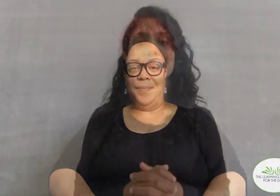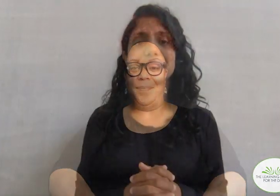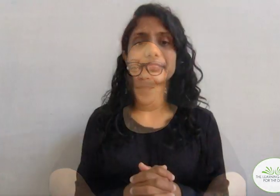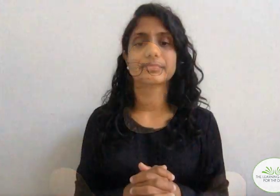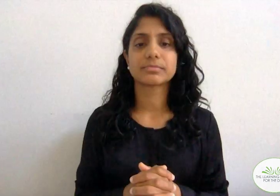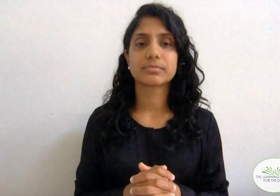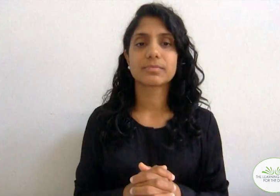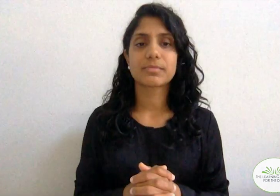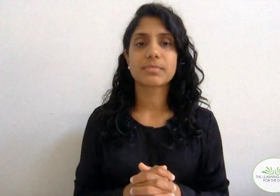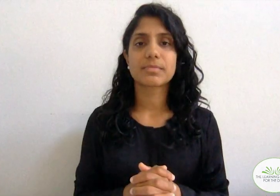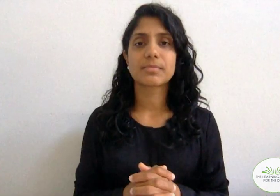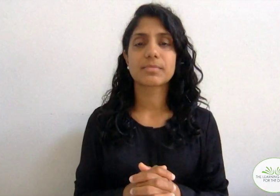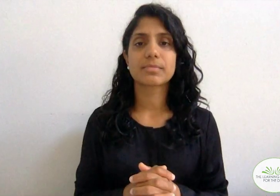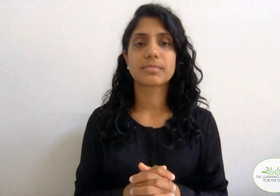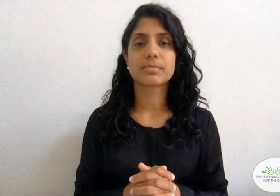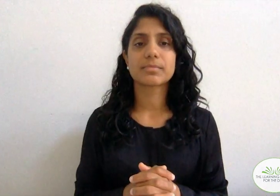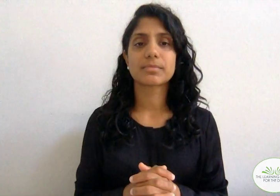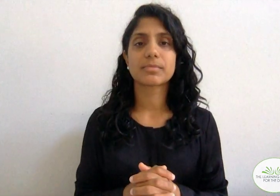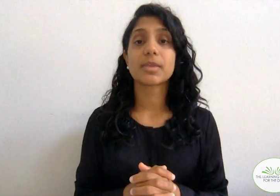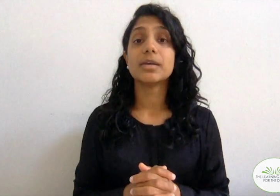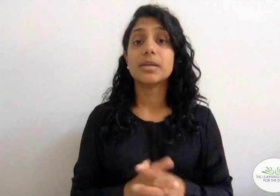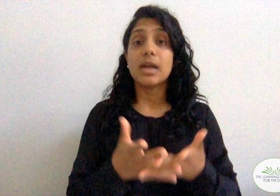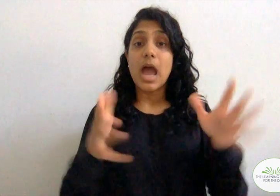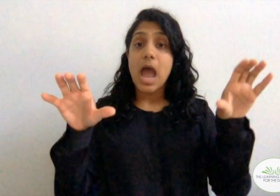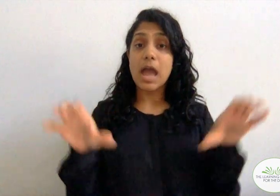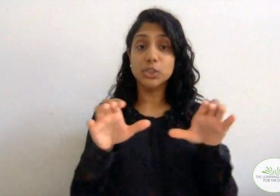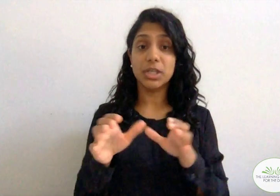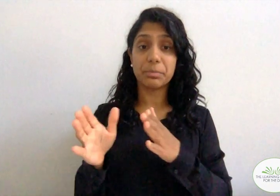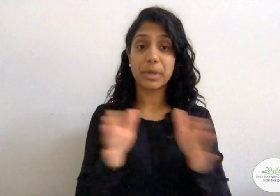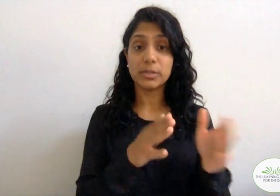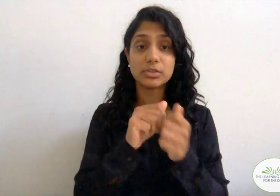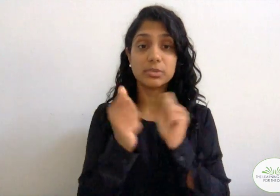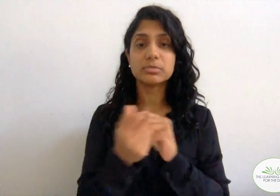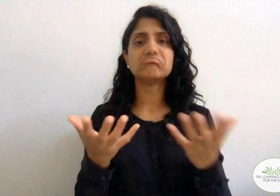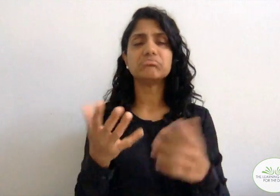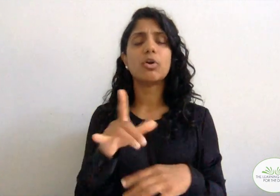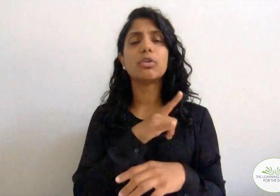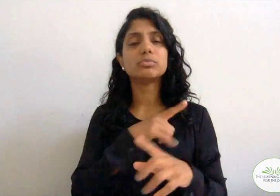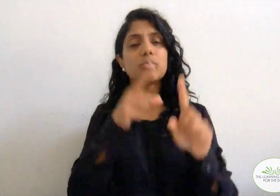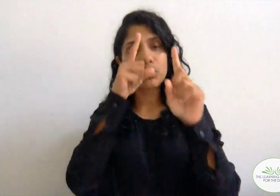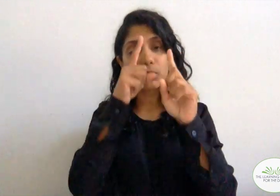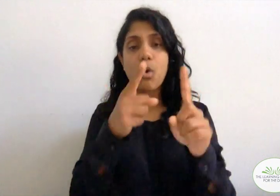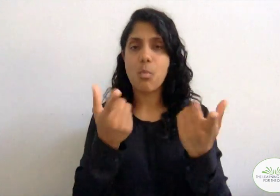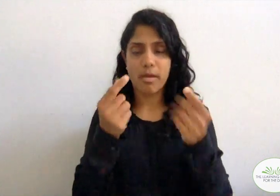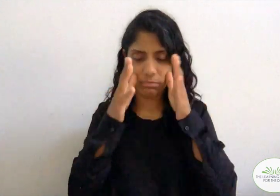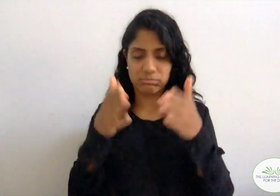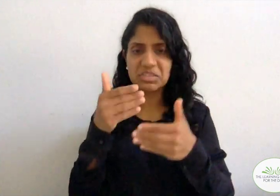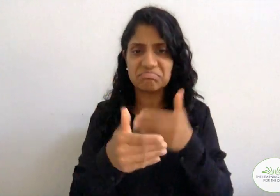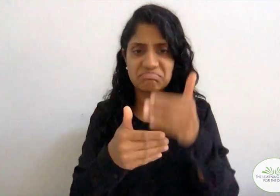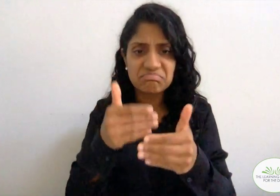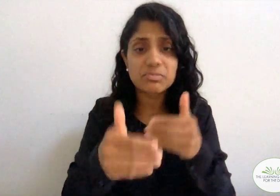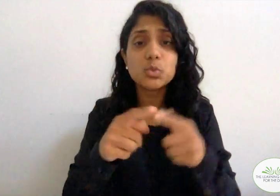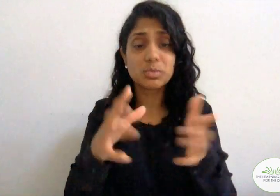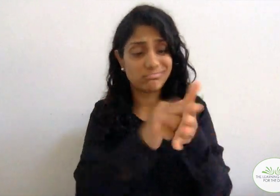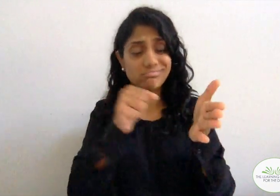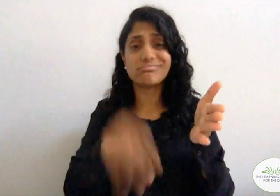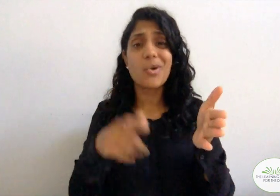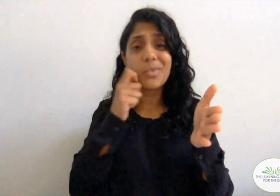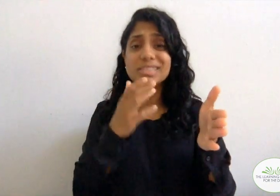Action Plan for Change. This plan is designed to guide the first steps in our work to dismantle racism within TLC